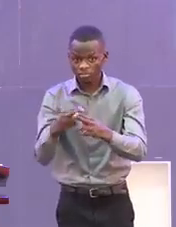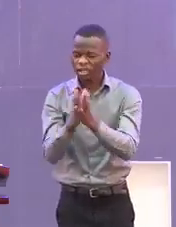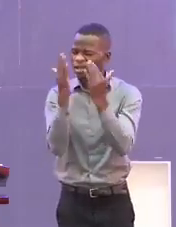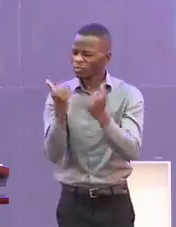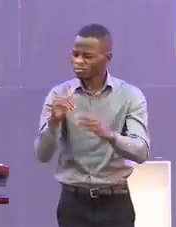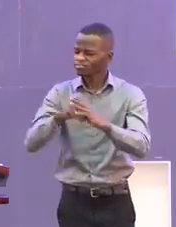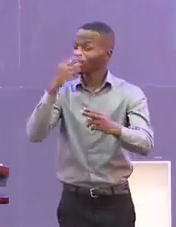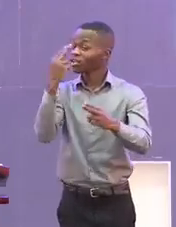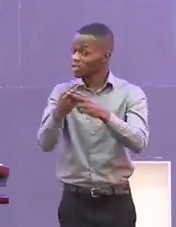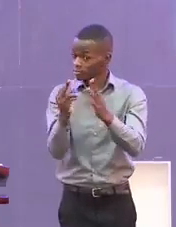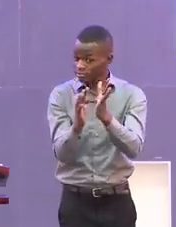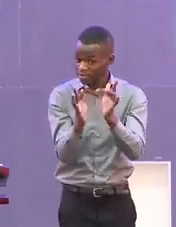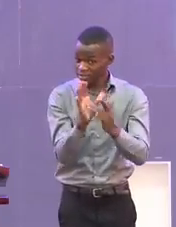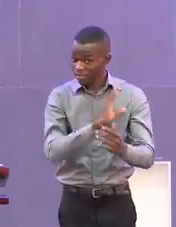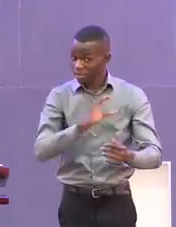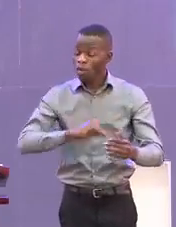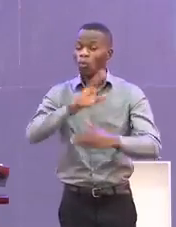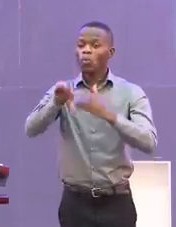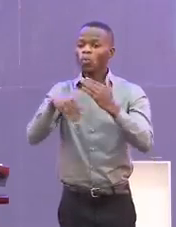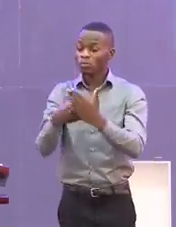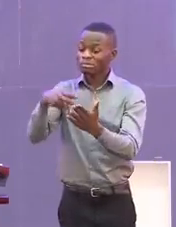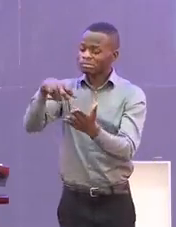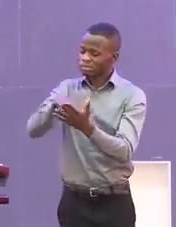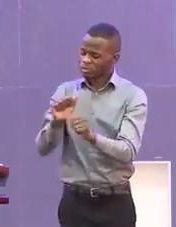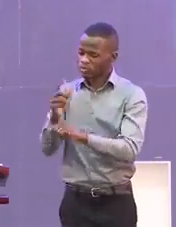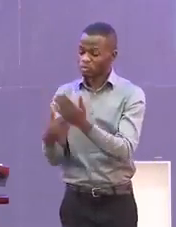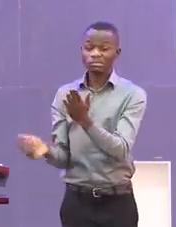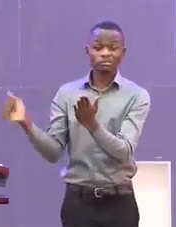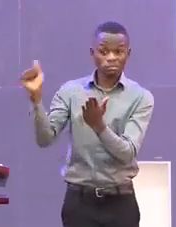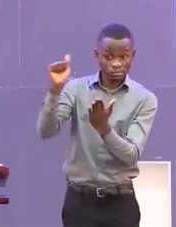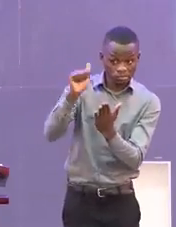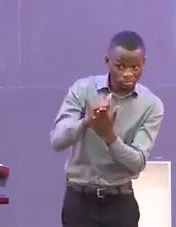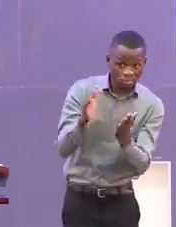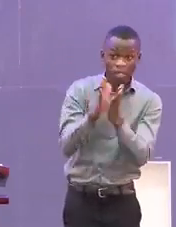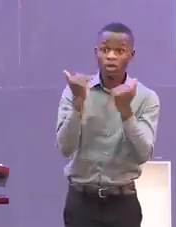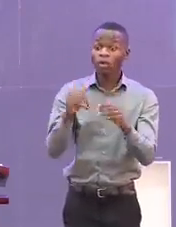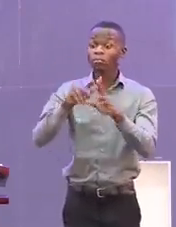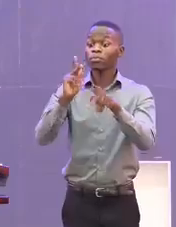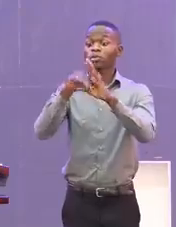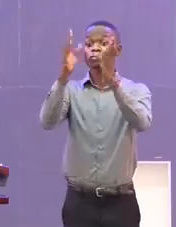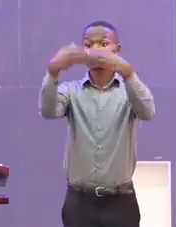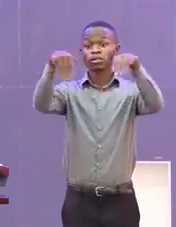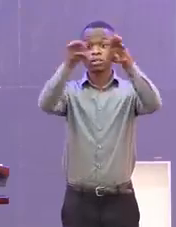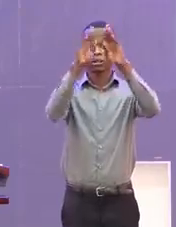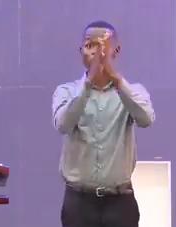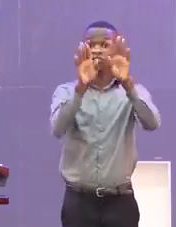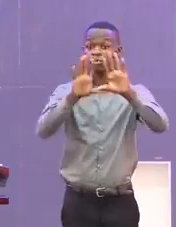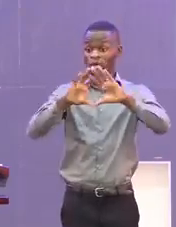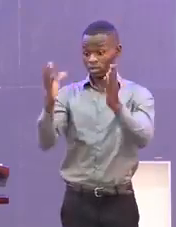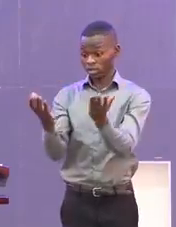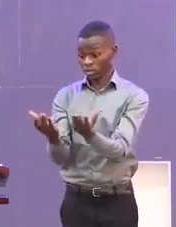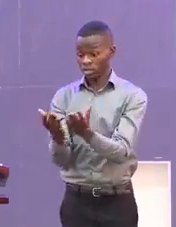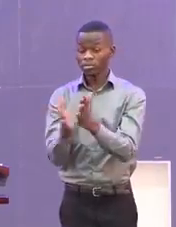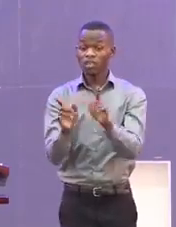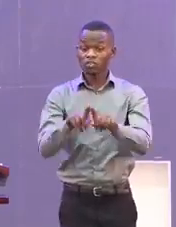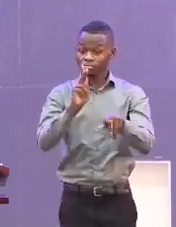in the name of Jesus every knee shall bow, of those who are in heaven and those on earth and